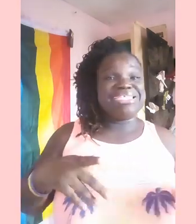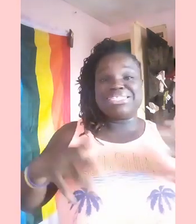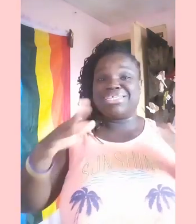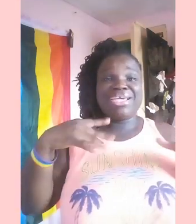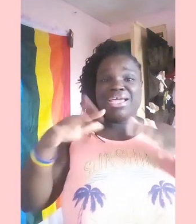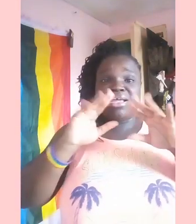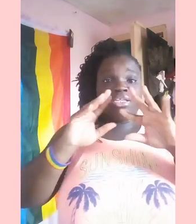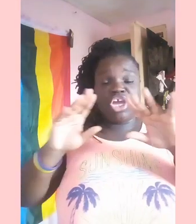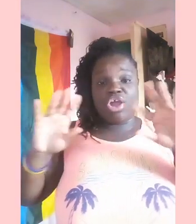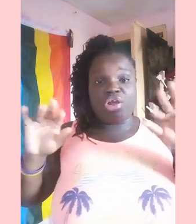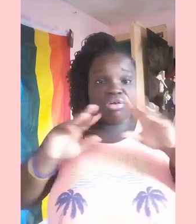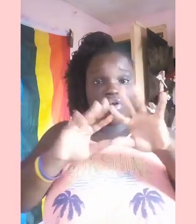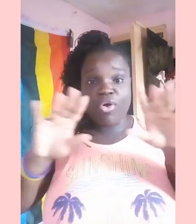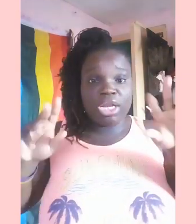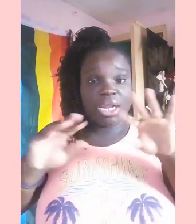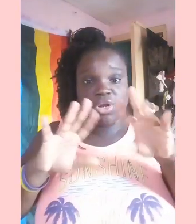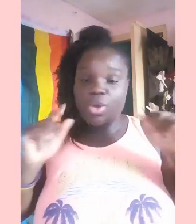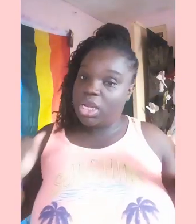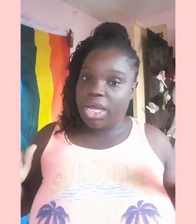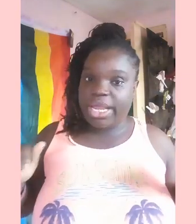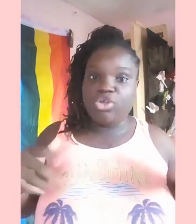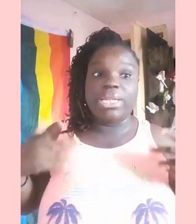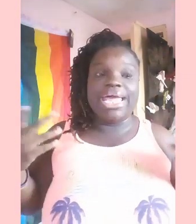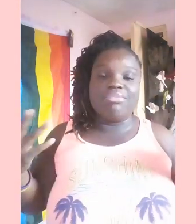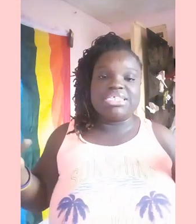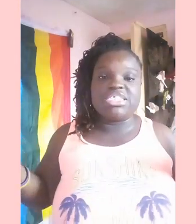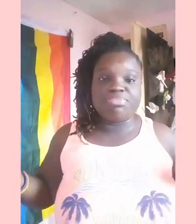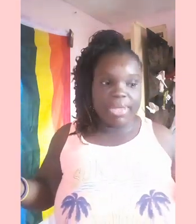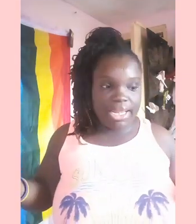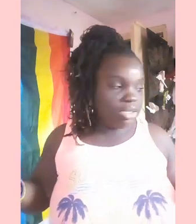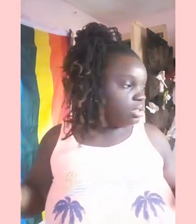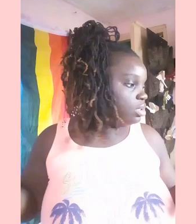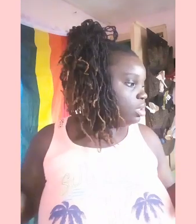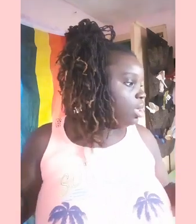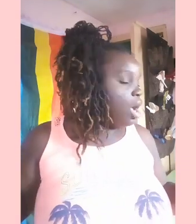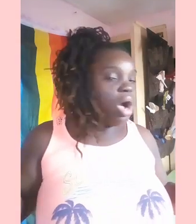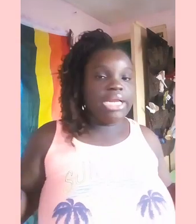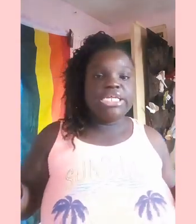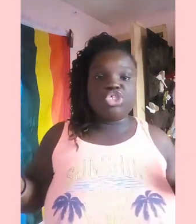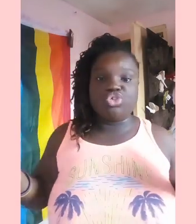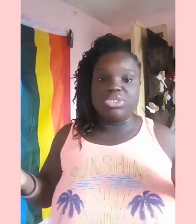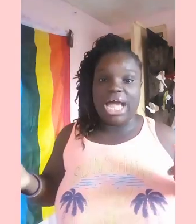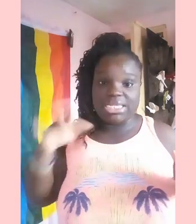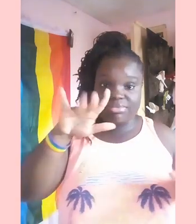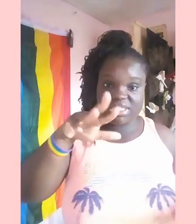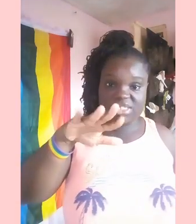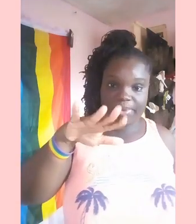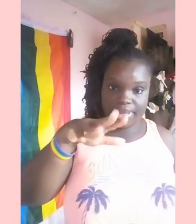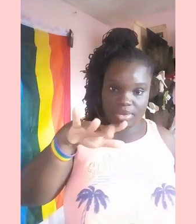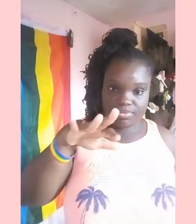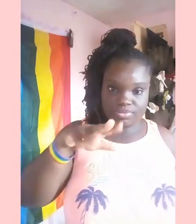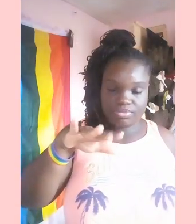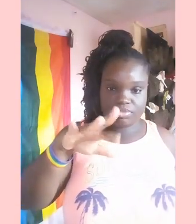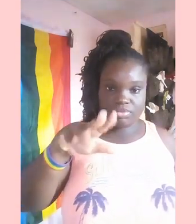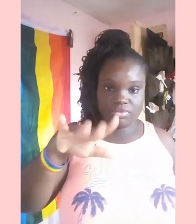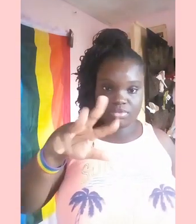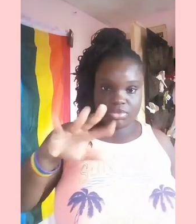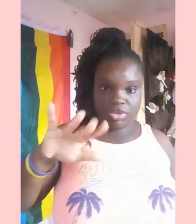somebody's they're going on and you'd like them to spell, all I need to do is ask them to spell.